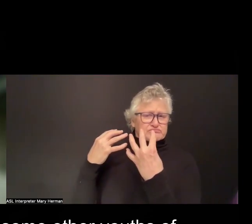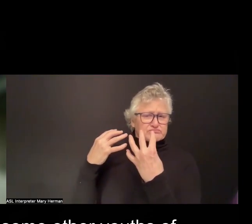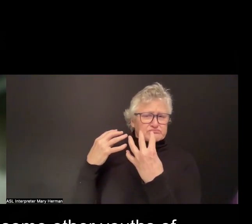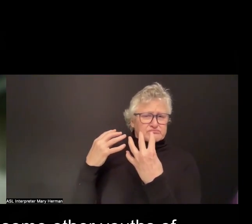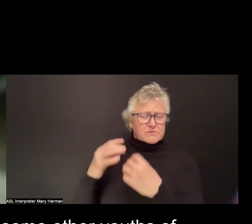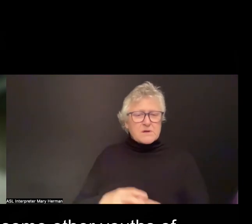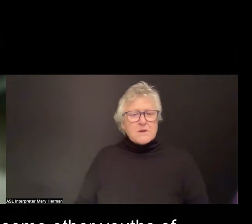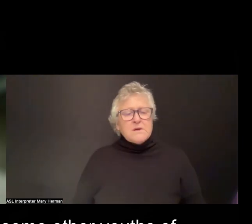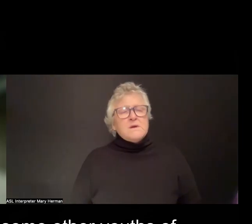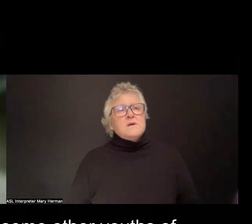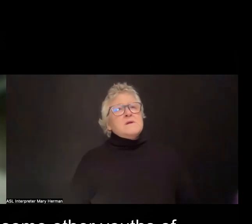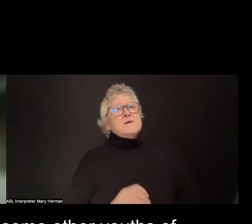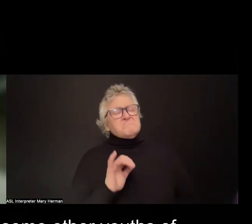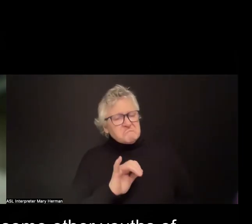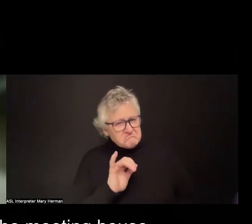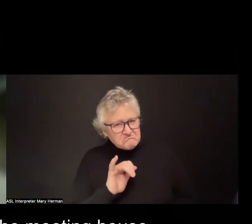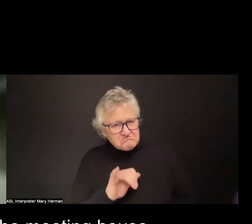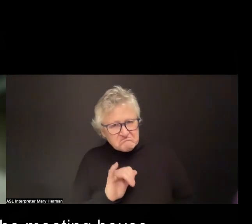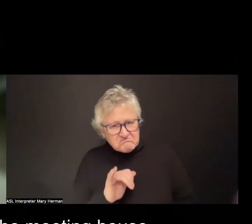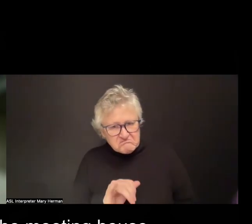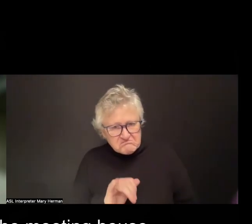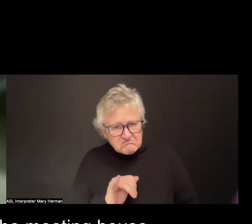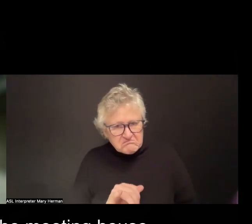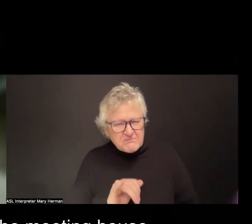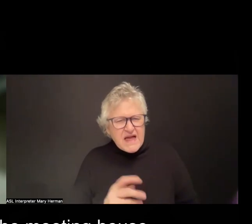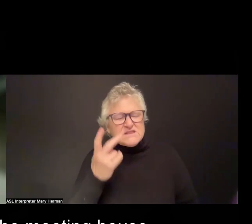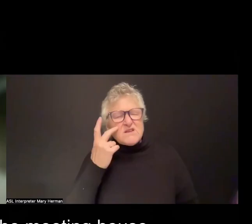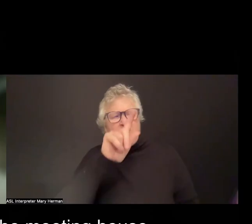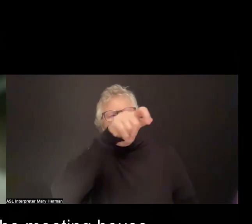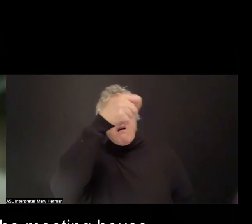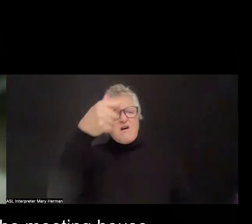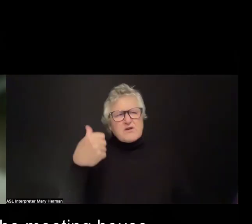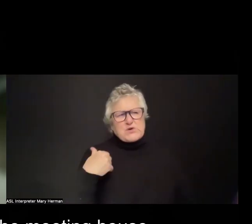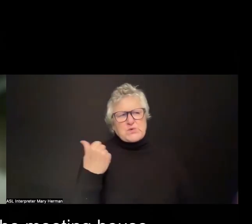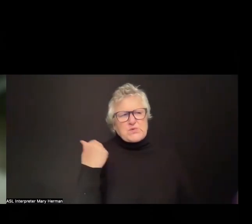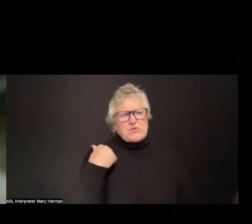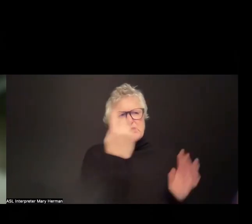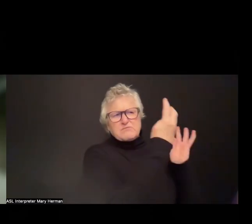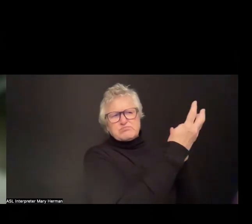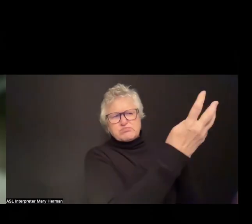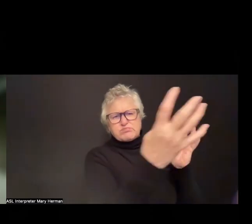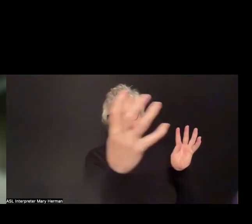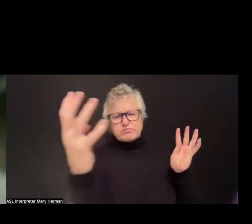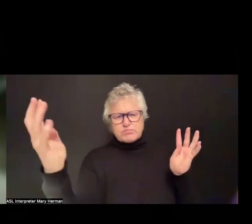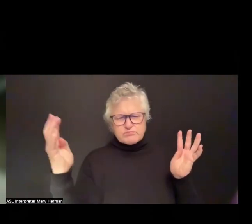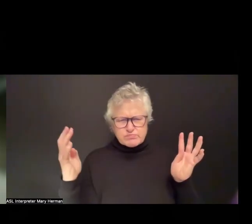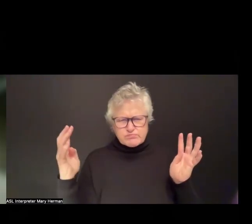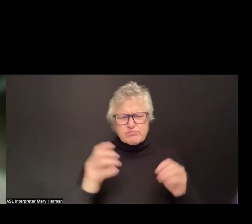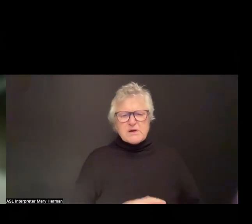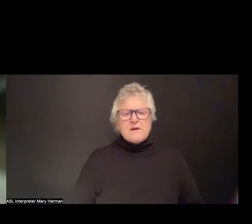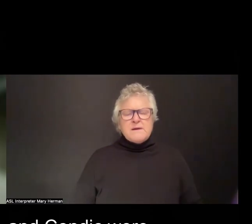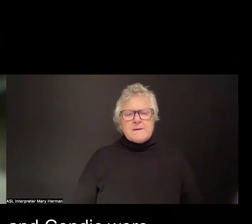other youths of obscure parentage and no prospects along the back wall of the meeting house, while the quality elbowed their way to the tidy pews that they paid